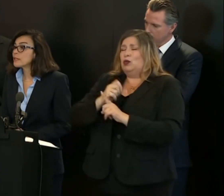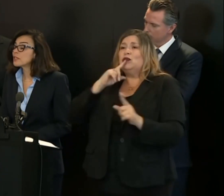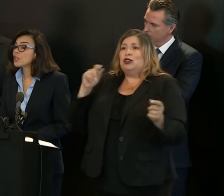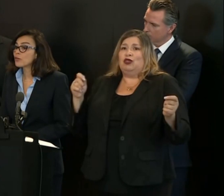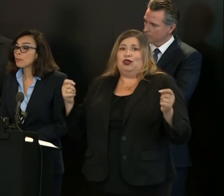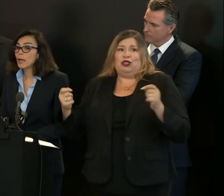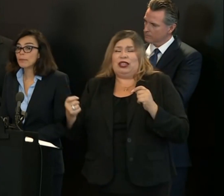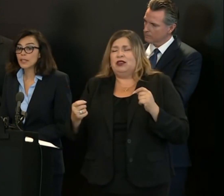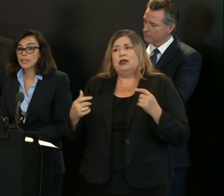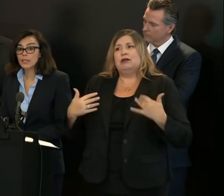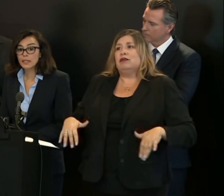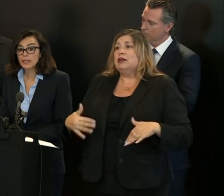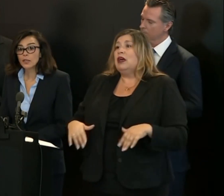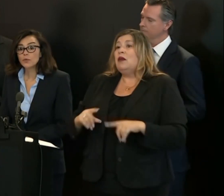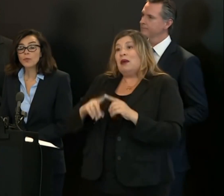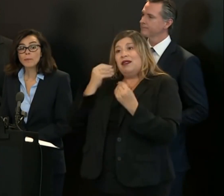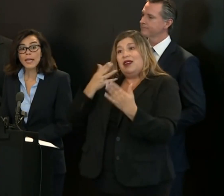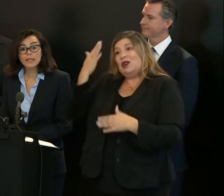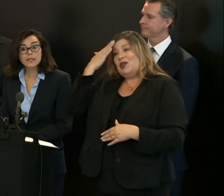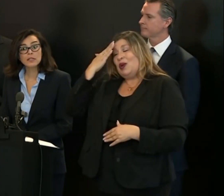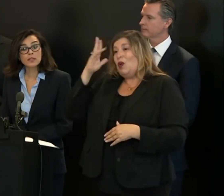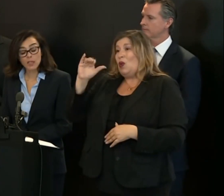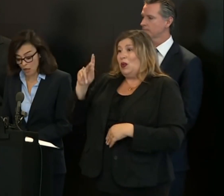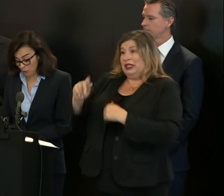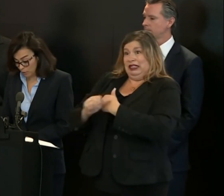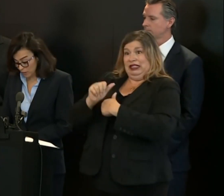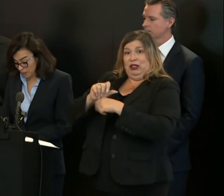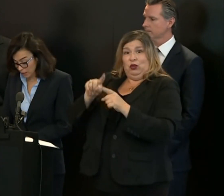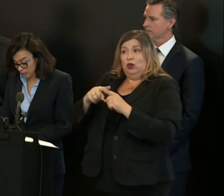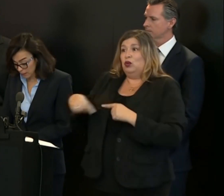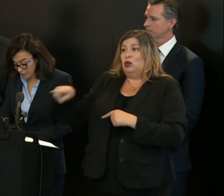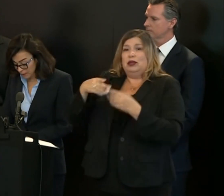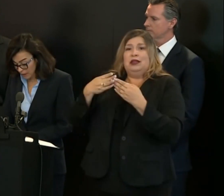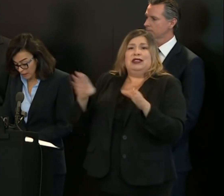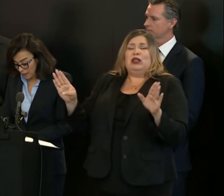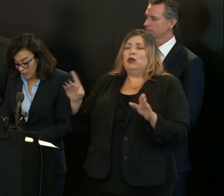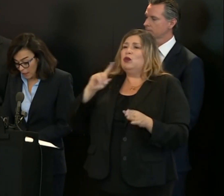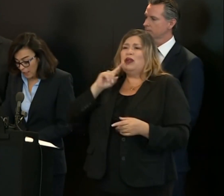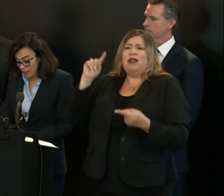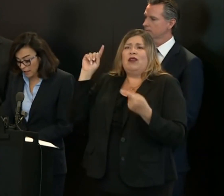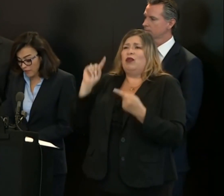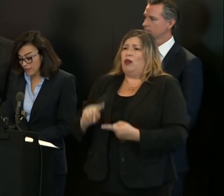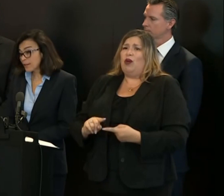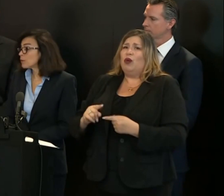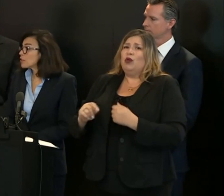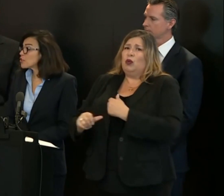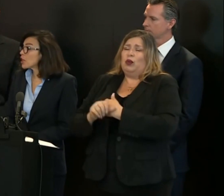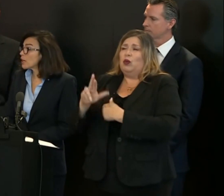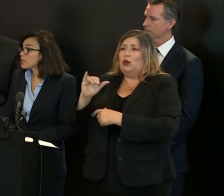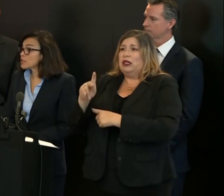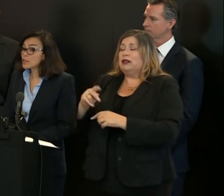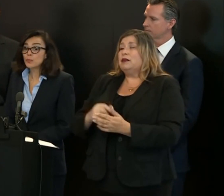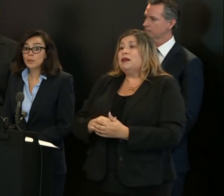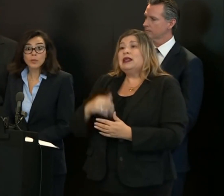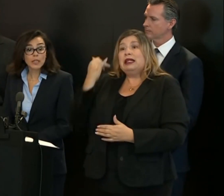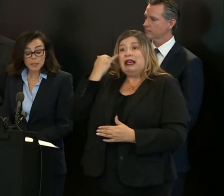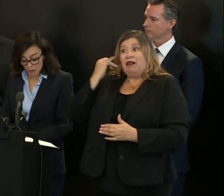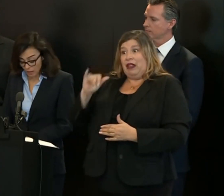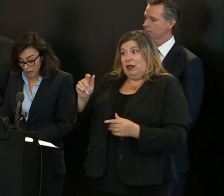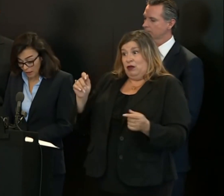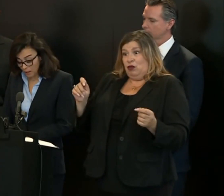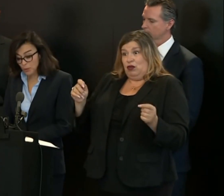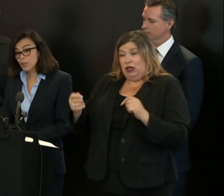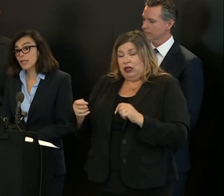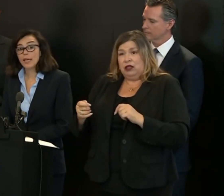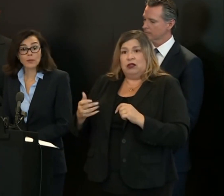the risk to the general public remains low. In the event that that risk changes, we